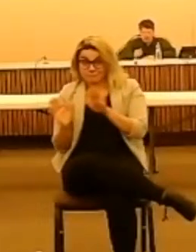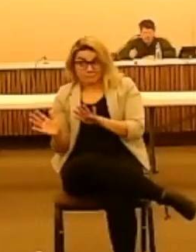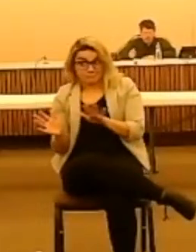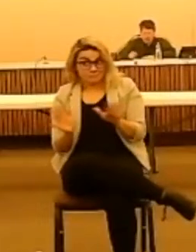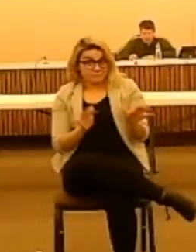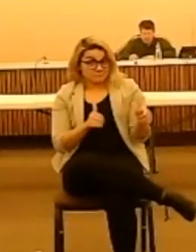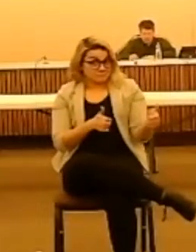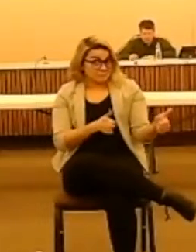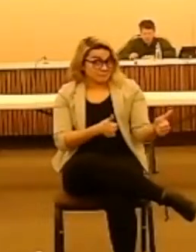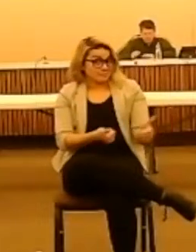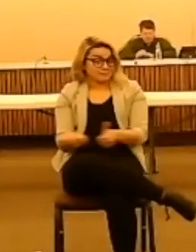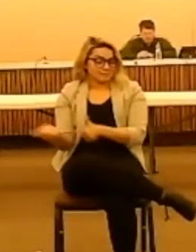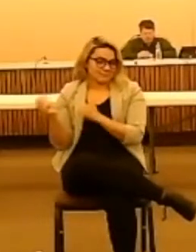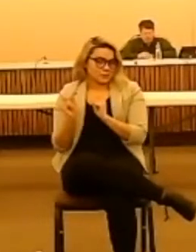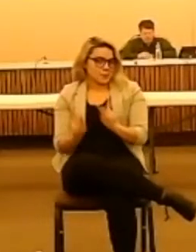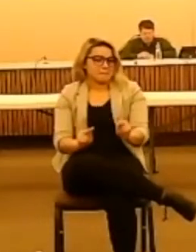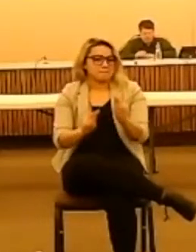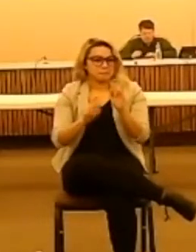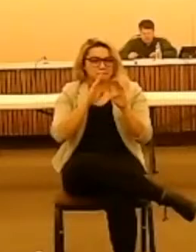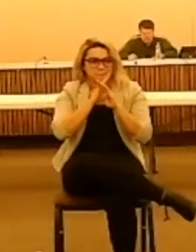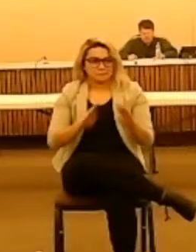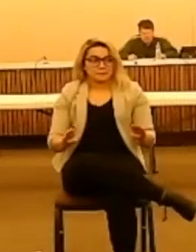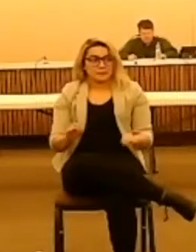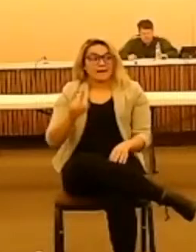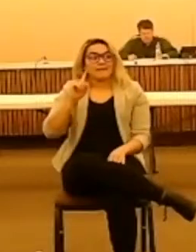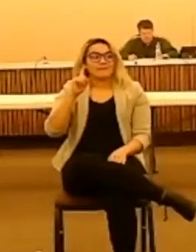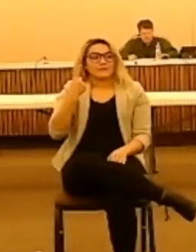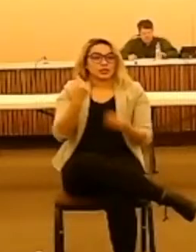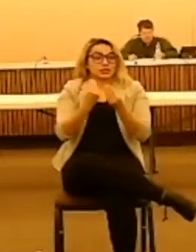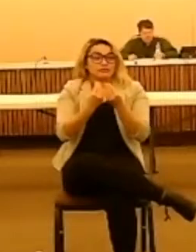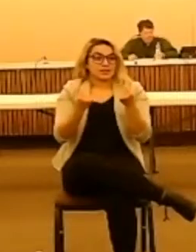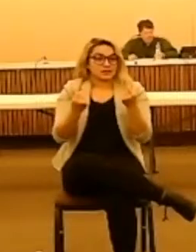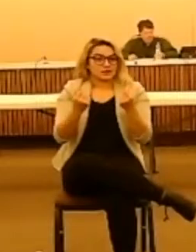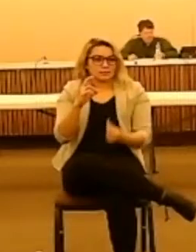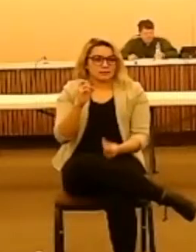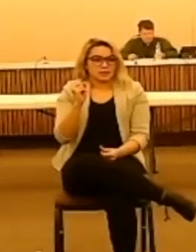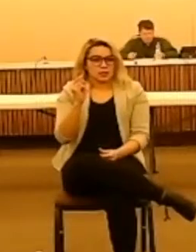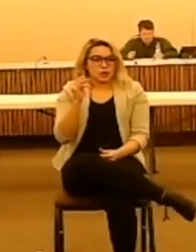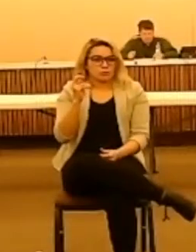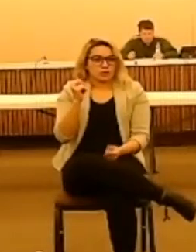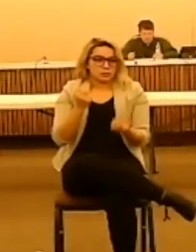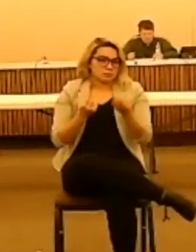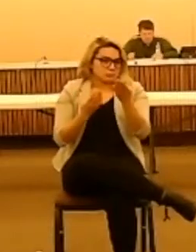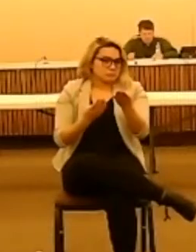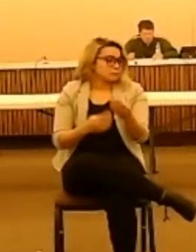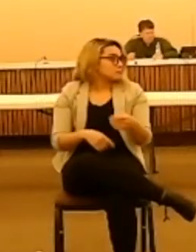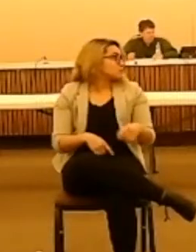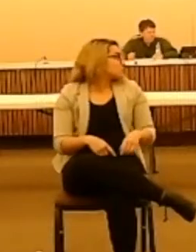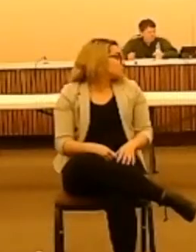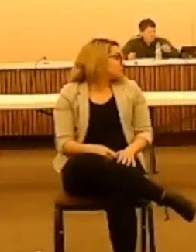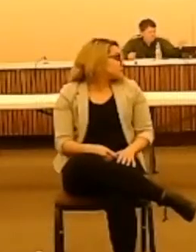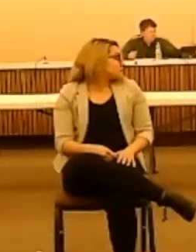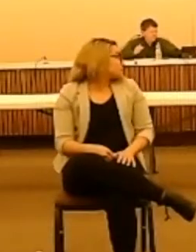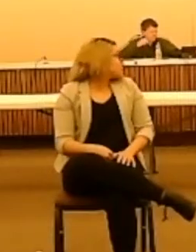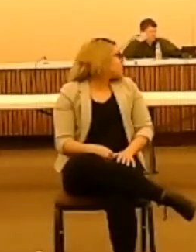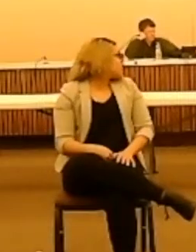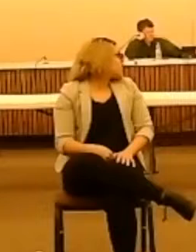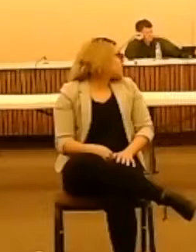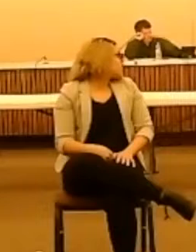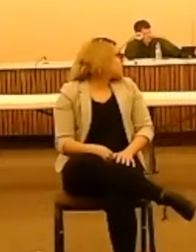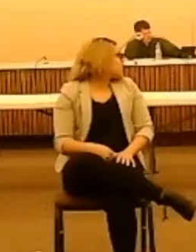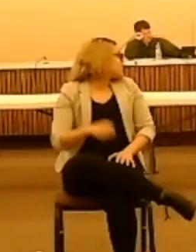Sounds like we are. Can I get my first resolution? Mr. Supervisor and fellow board members, I have resolution